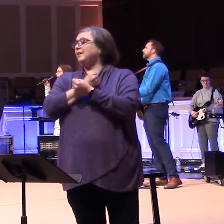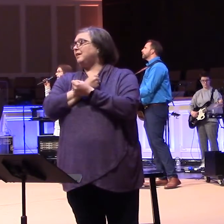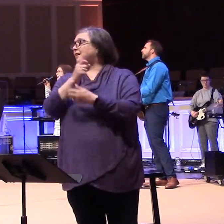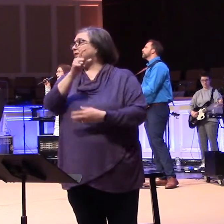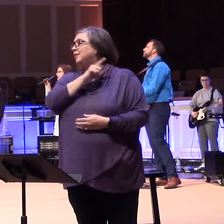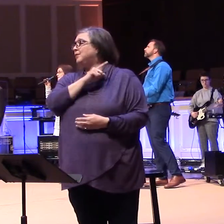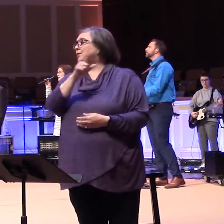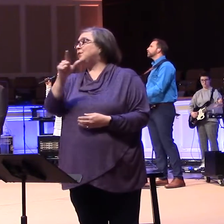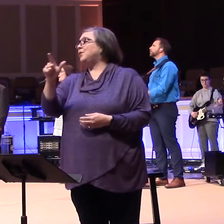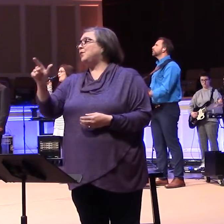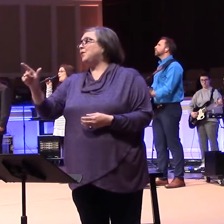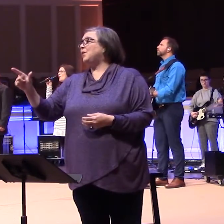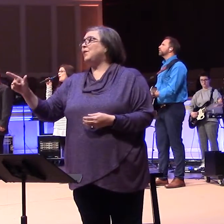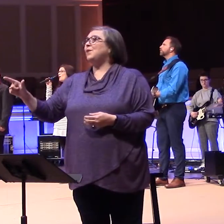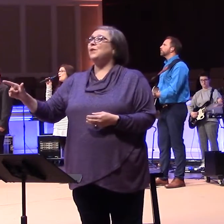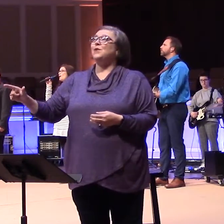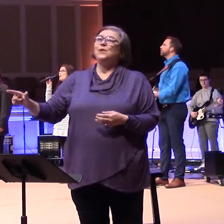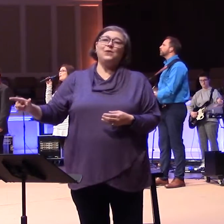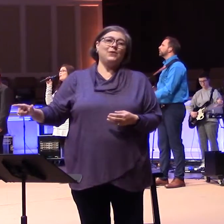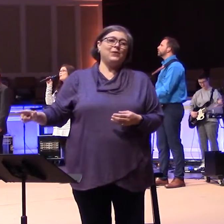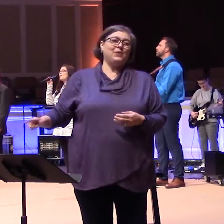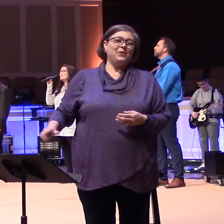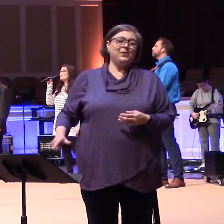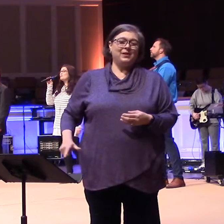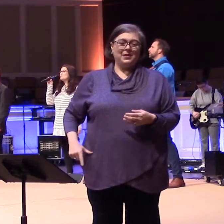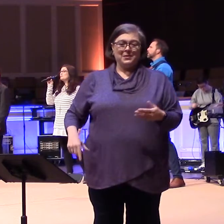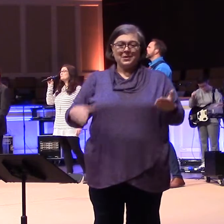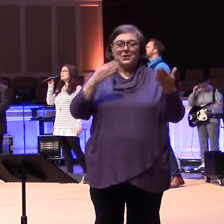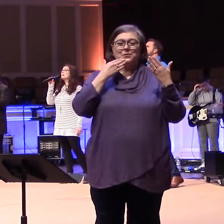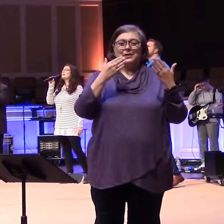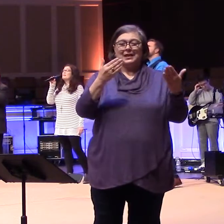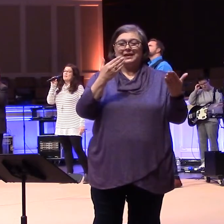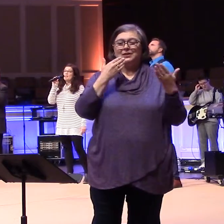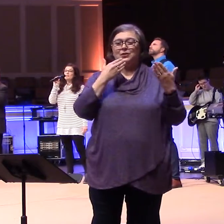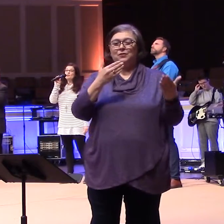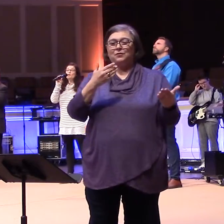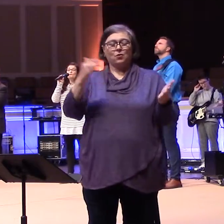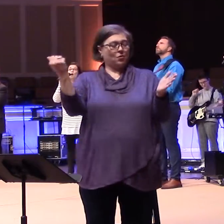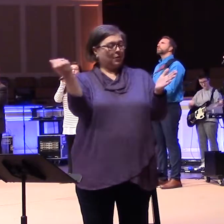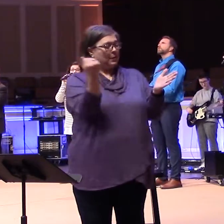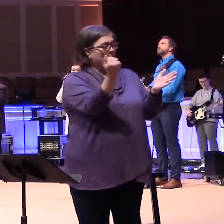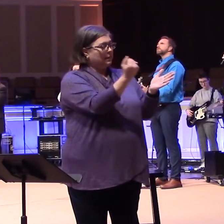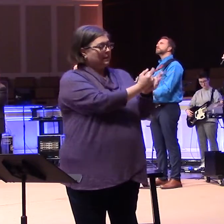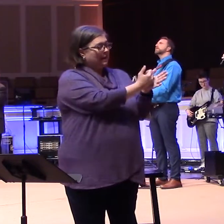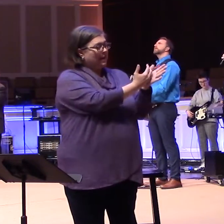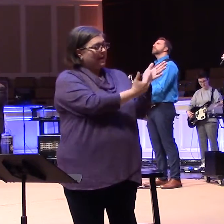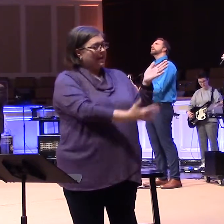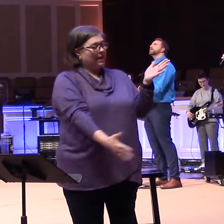Thank you for